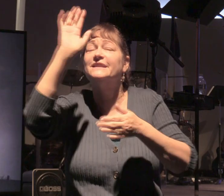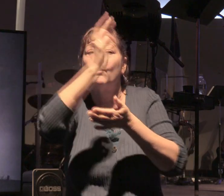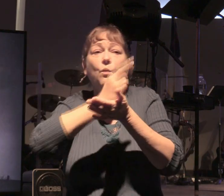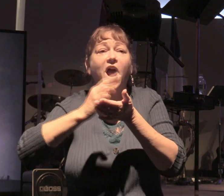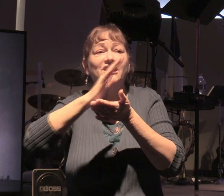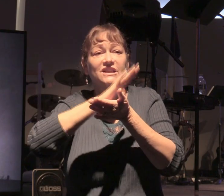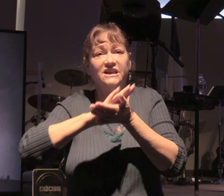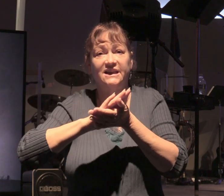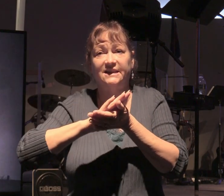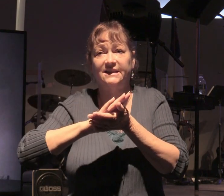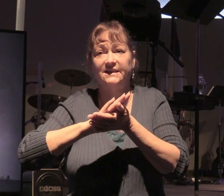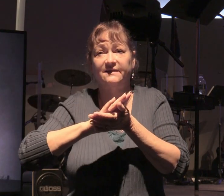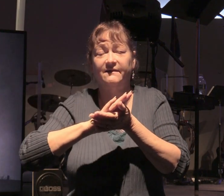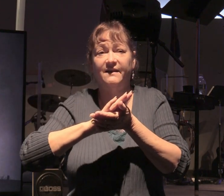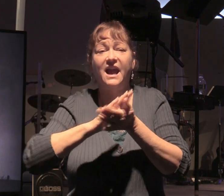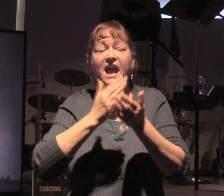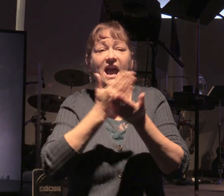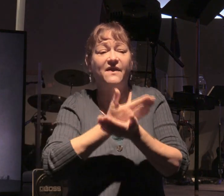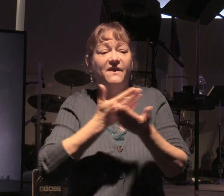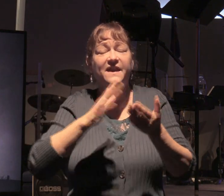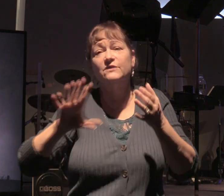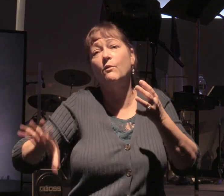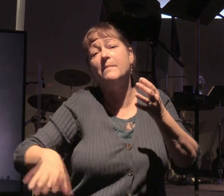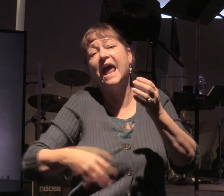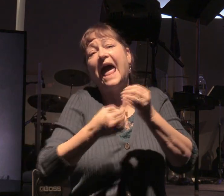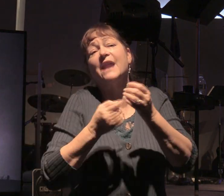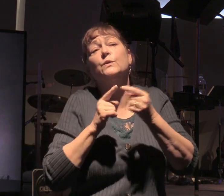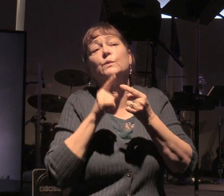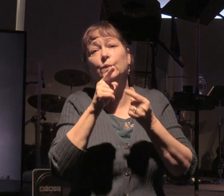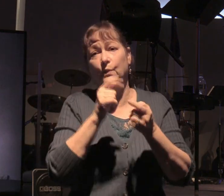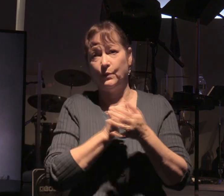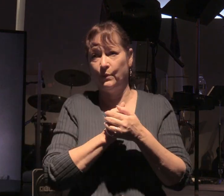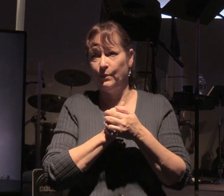righteousness, and all these things will be added unto you.